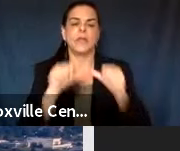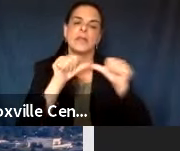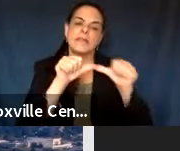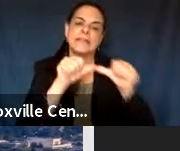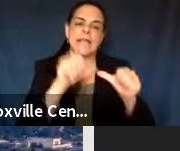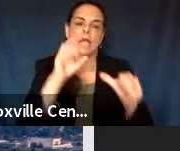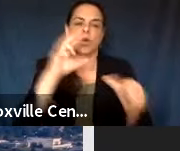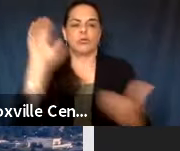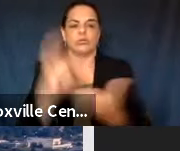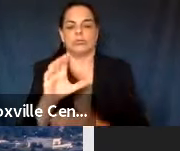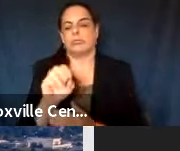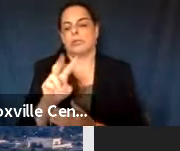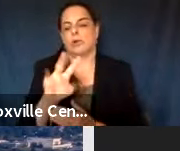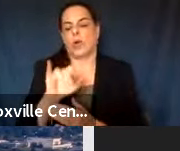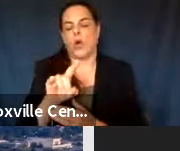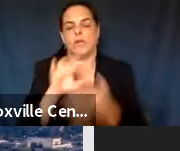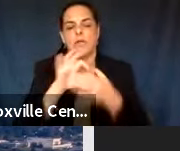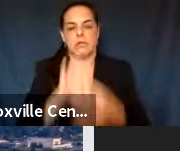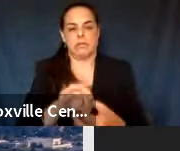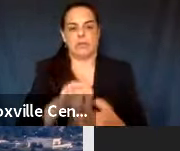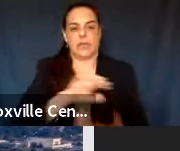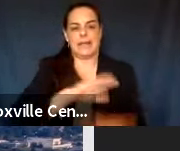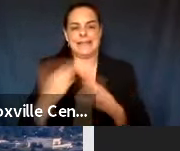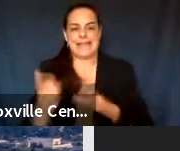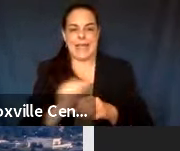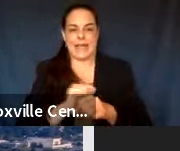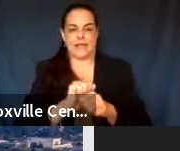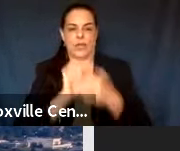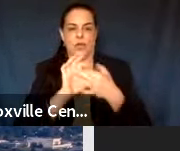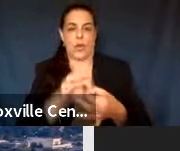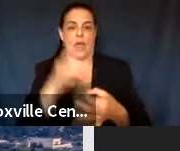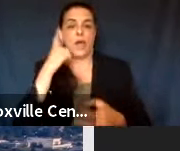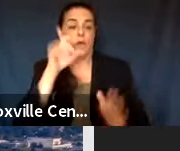decreased COVID-19 related death rate for identified positive or